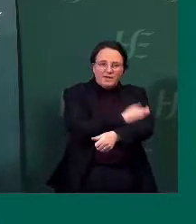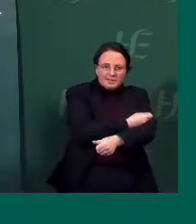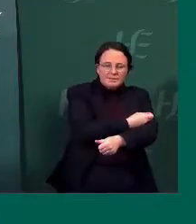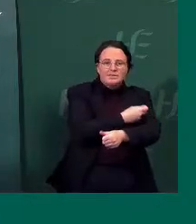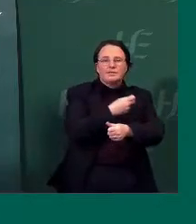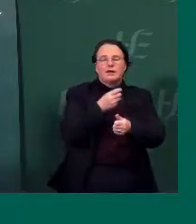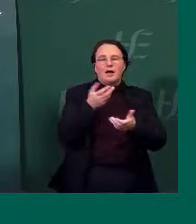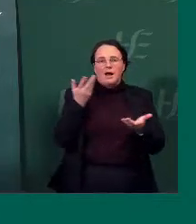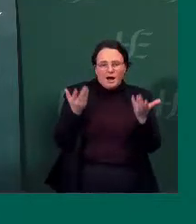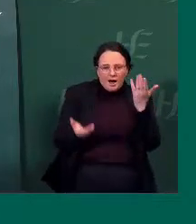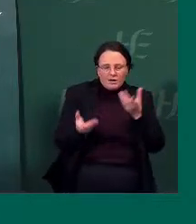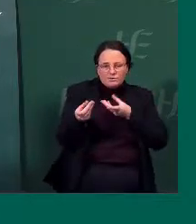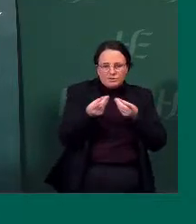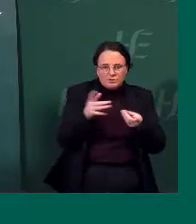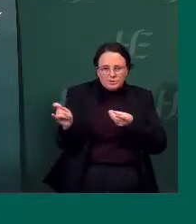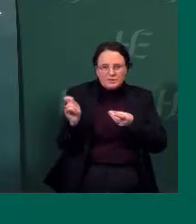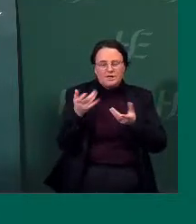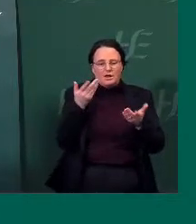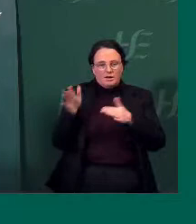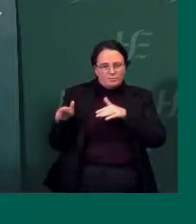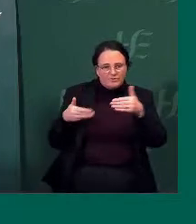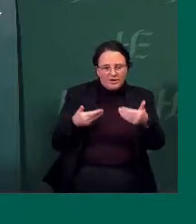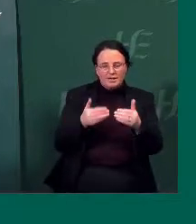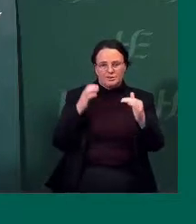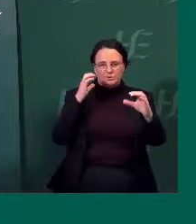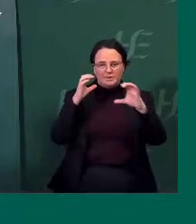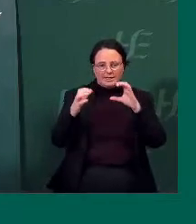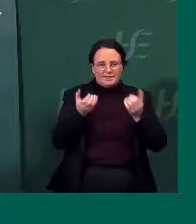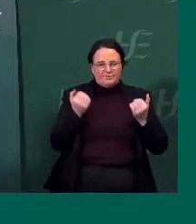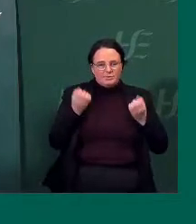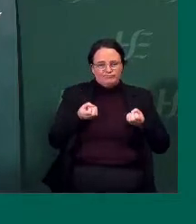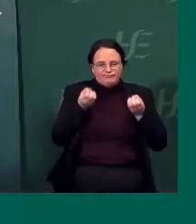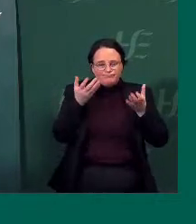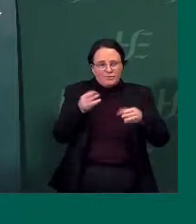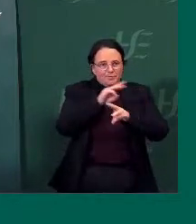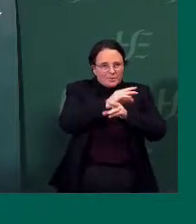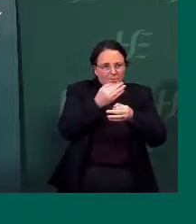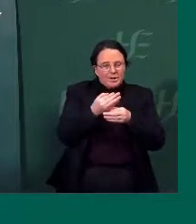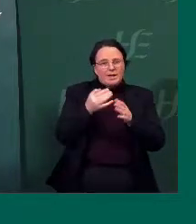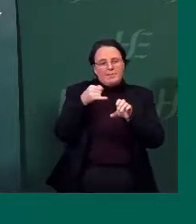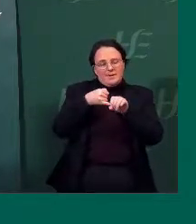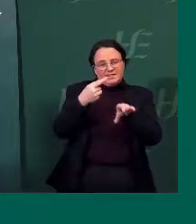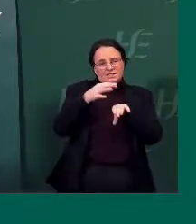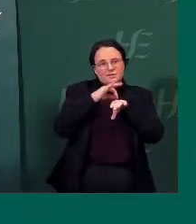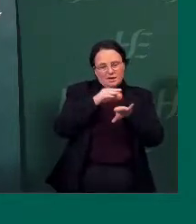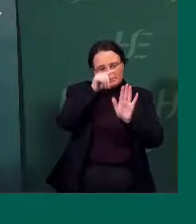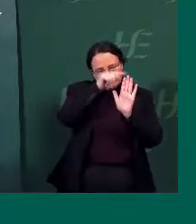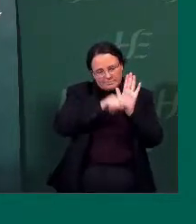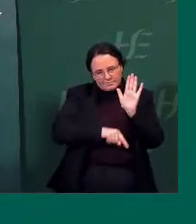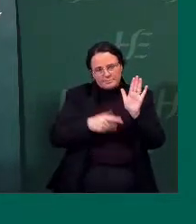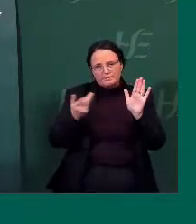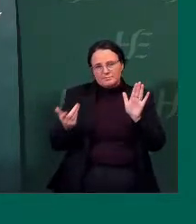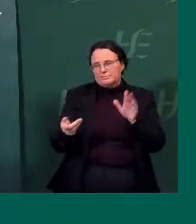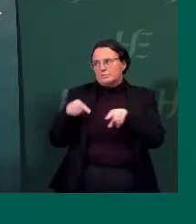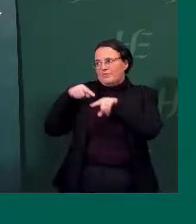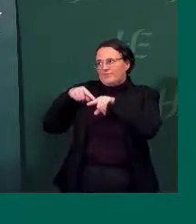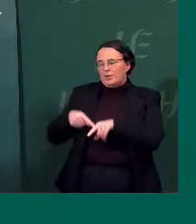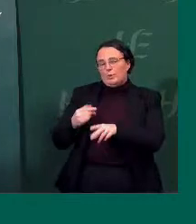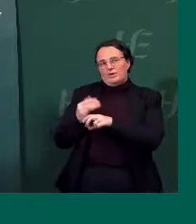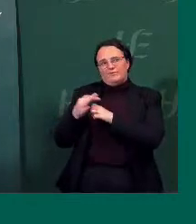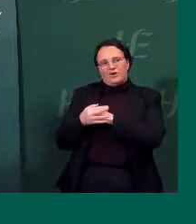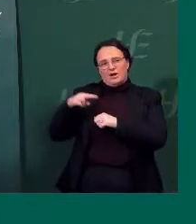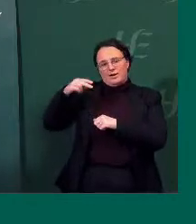operational considerations in terms of how those will be delivered, communication to parents, information, medical guidance, and so on, crucial will be the NIAC guidance and also